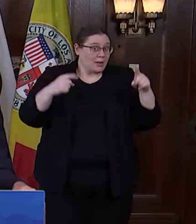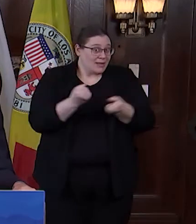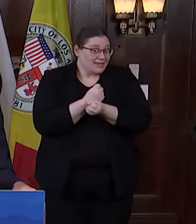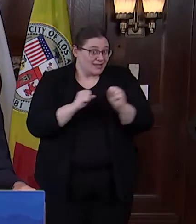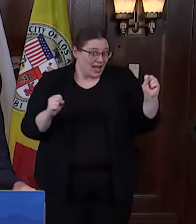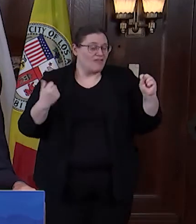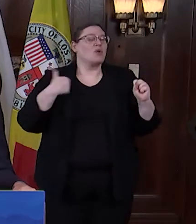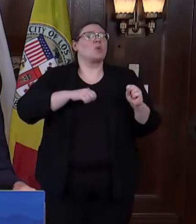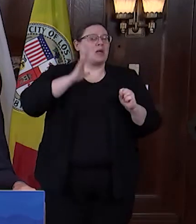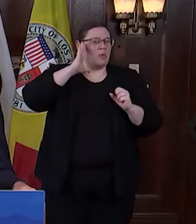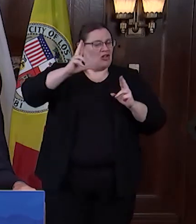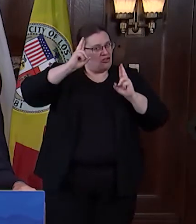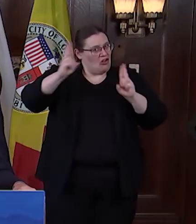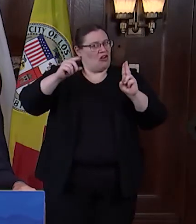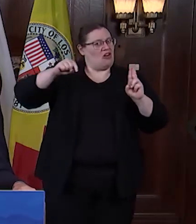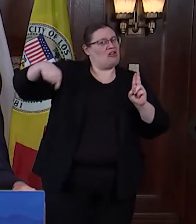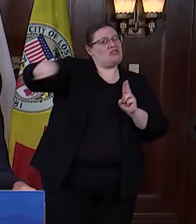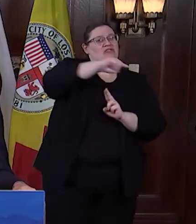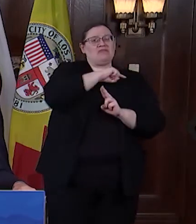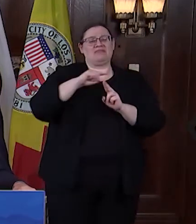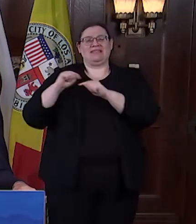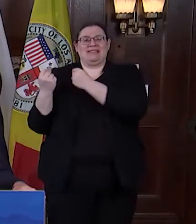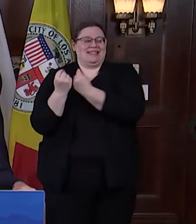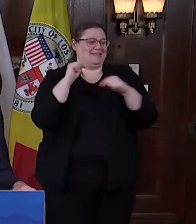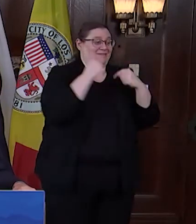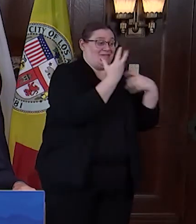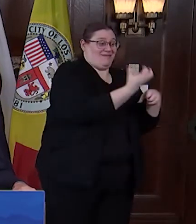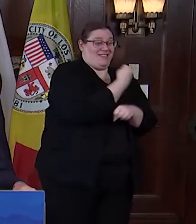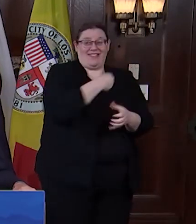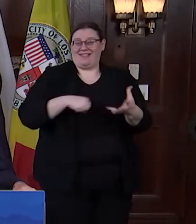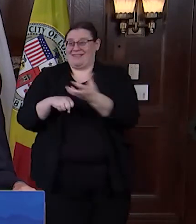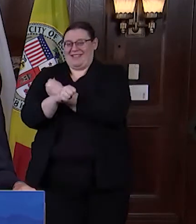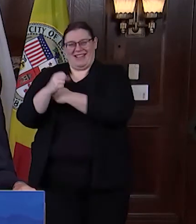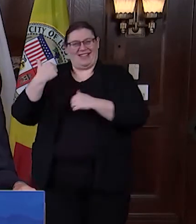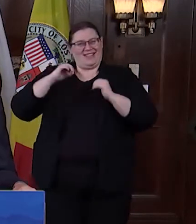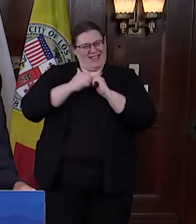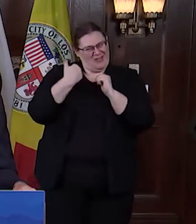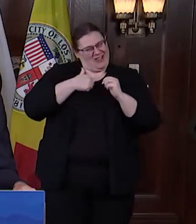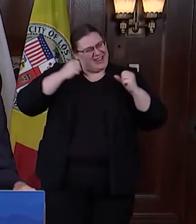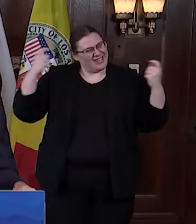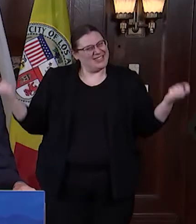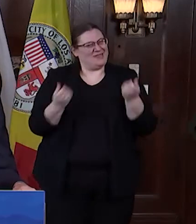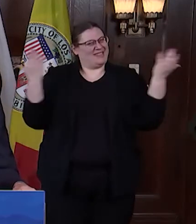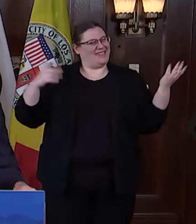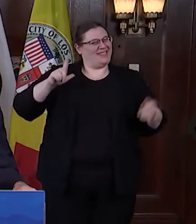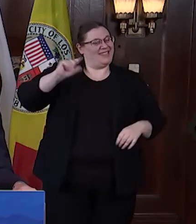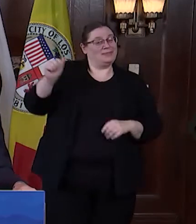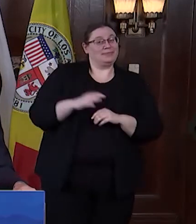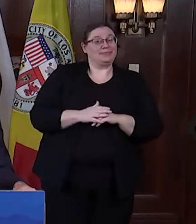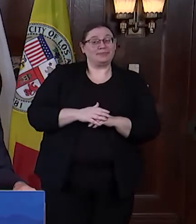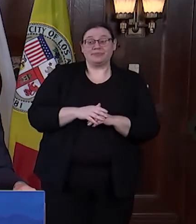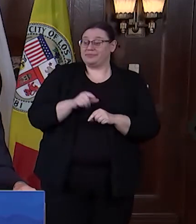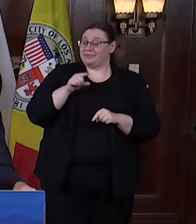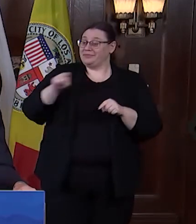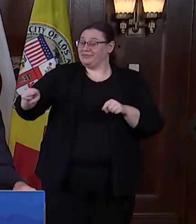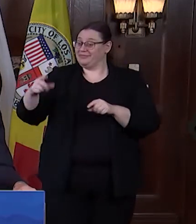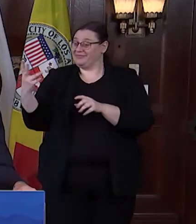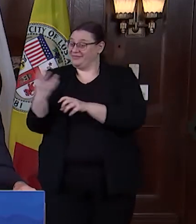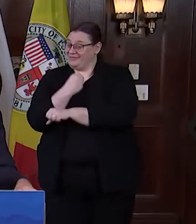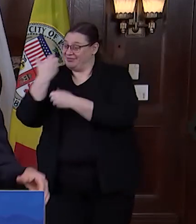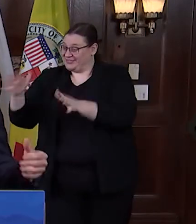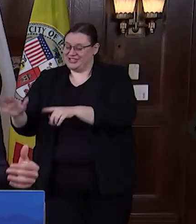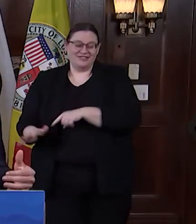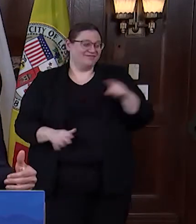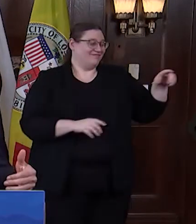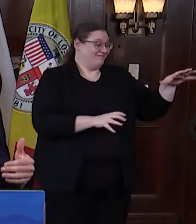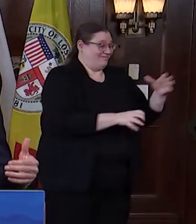will honor our champions in a way that only Los Angeles can do. Now that our teams have won their titles,